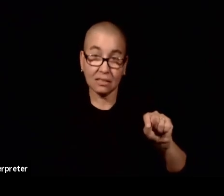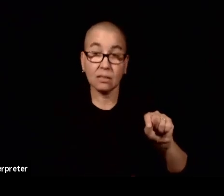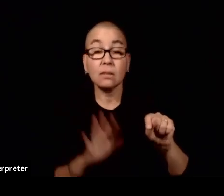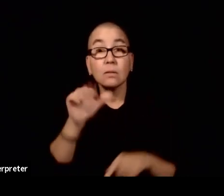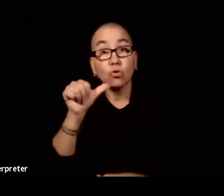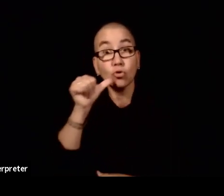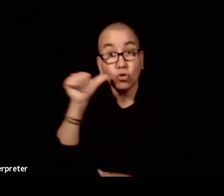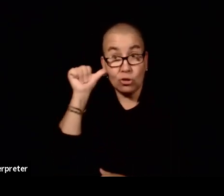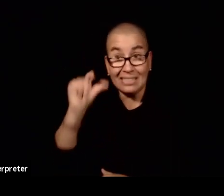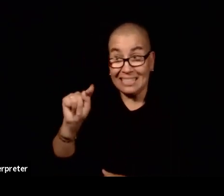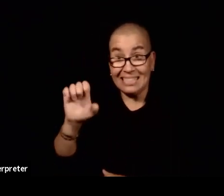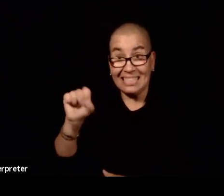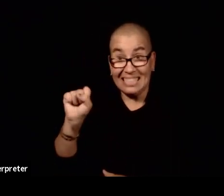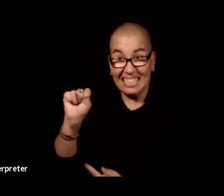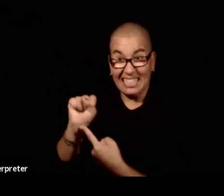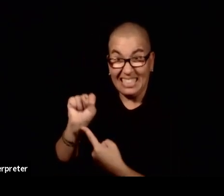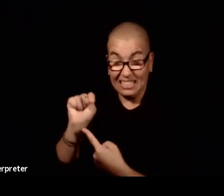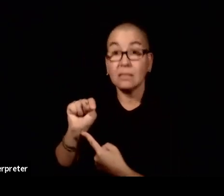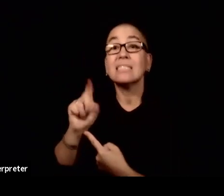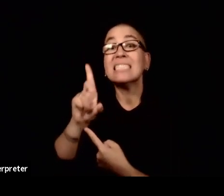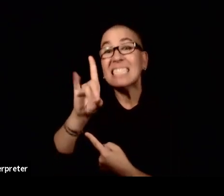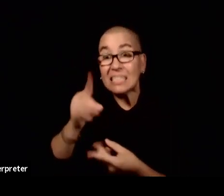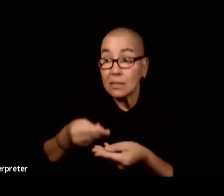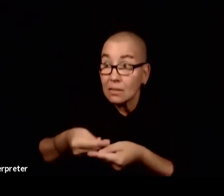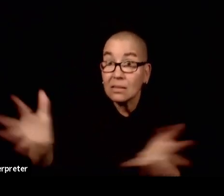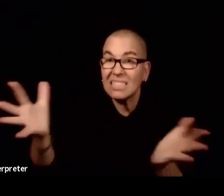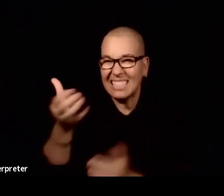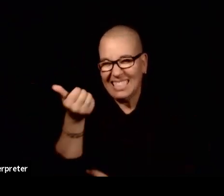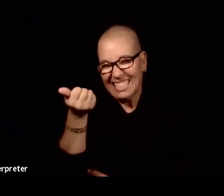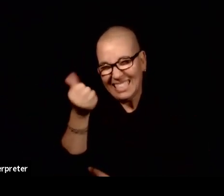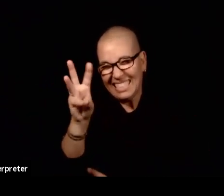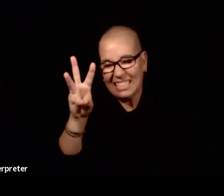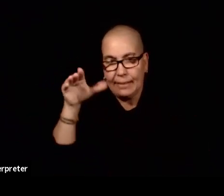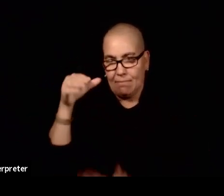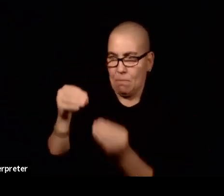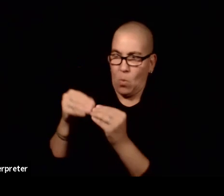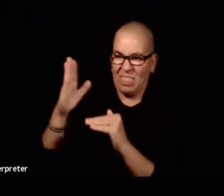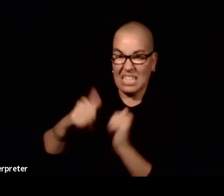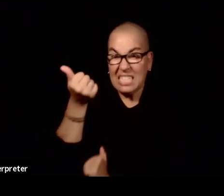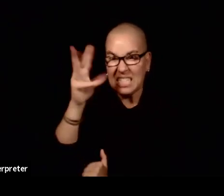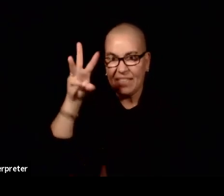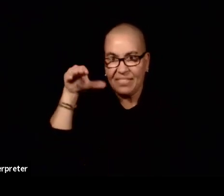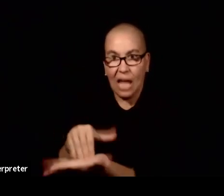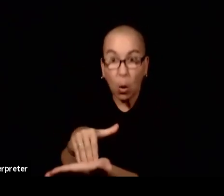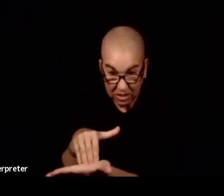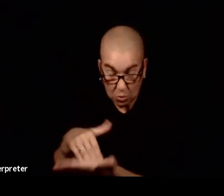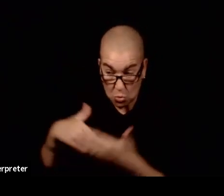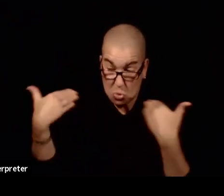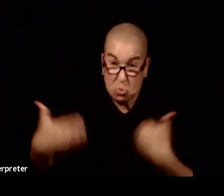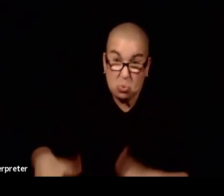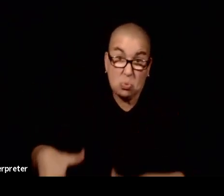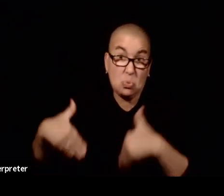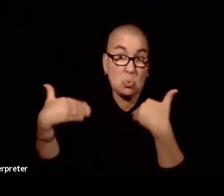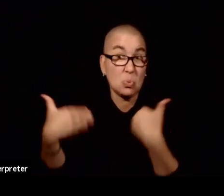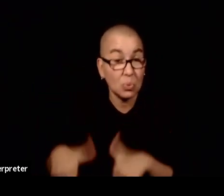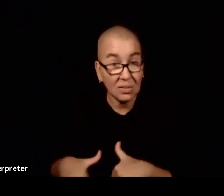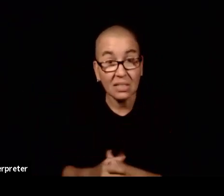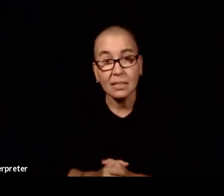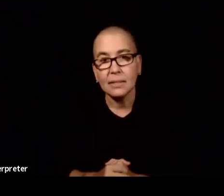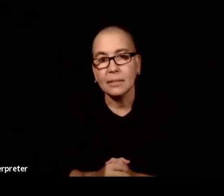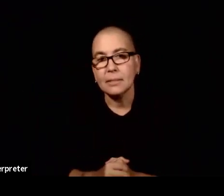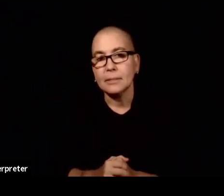16,660 lab tests were processed yesterday, or from which we received results yesterday. And